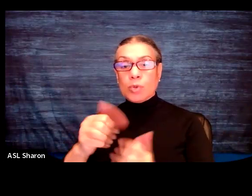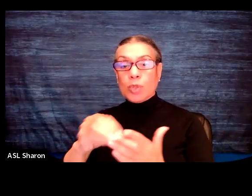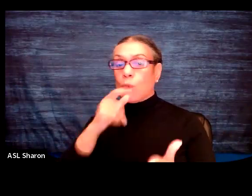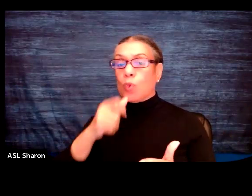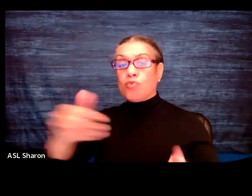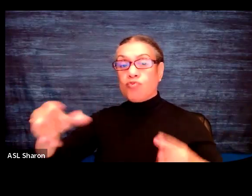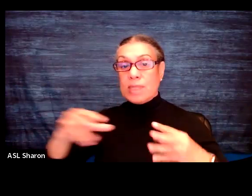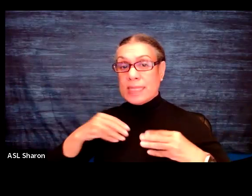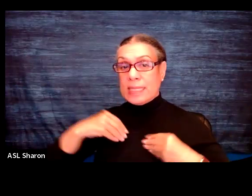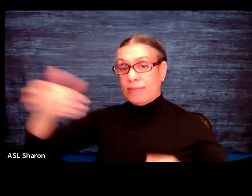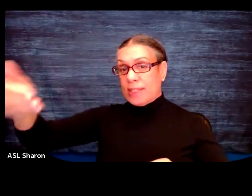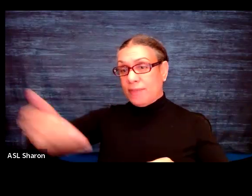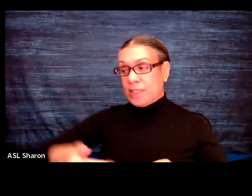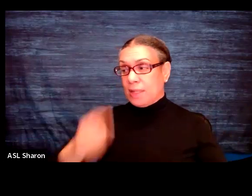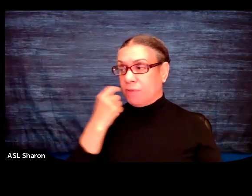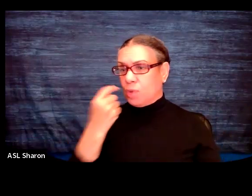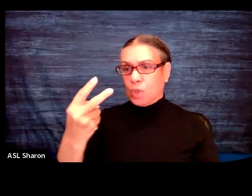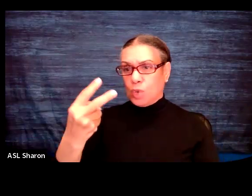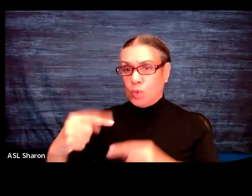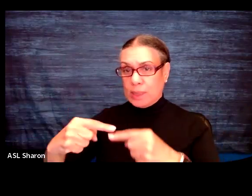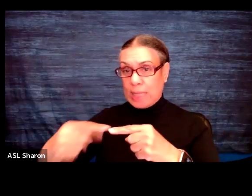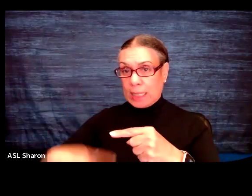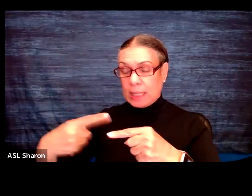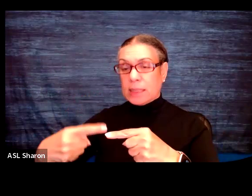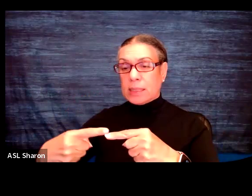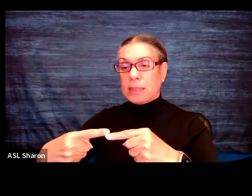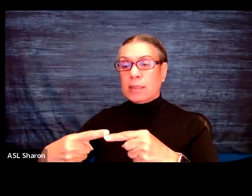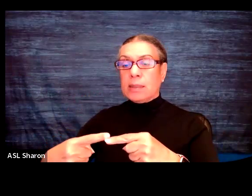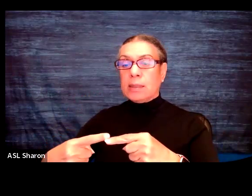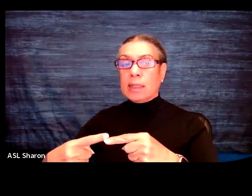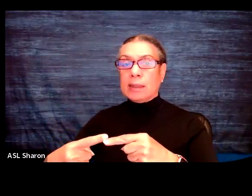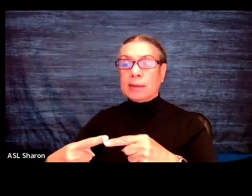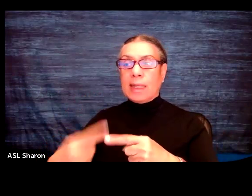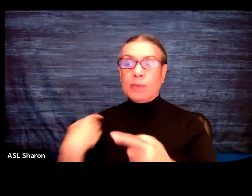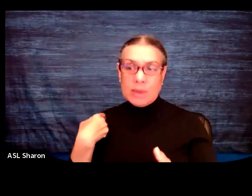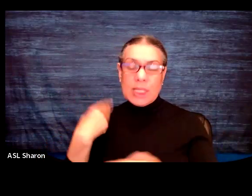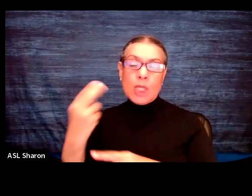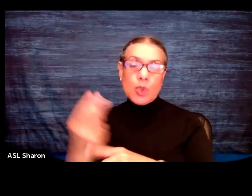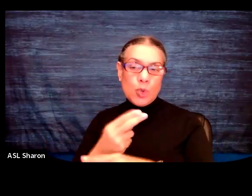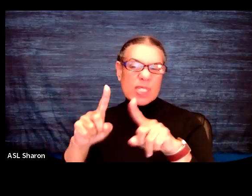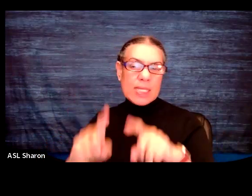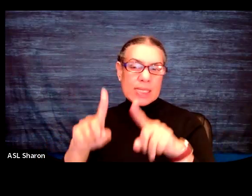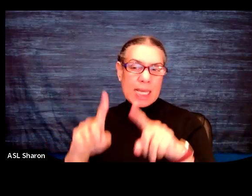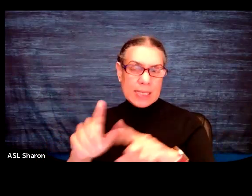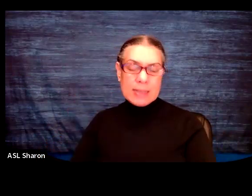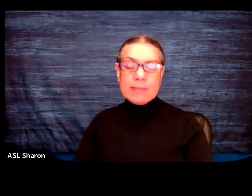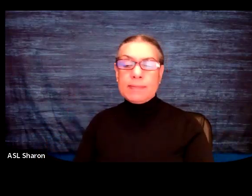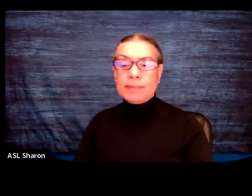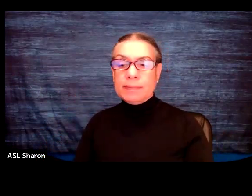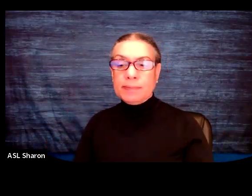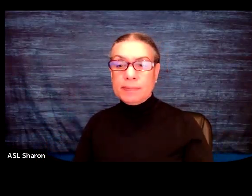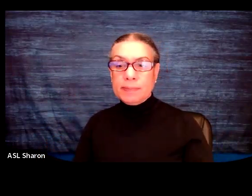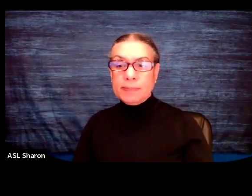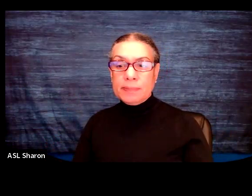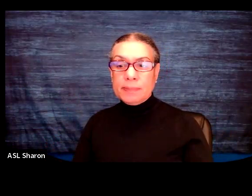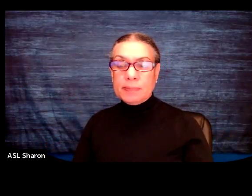an invitation in the last 2 admission cycles. And those are the last 2 admission cycles that did use a test, as a reminder.